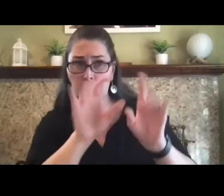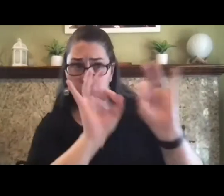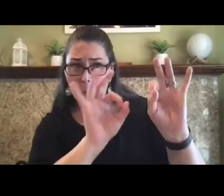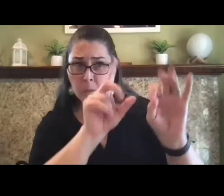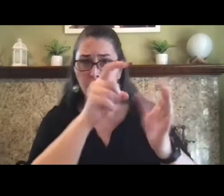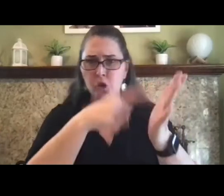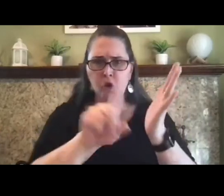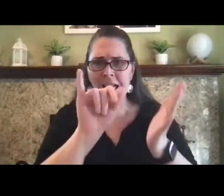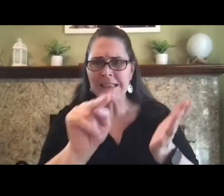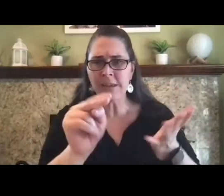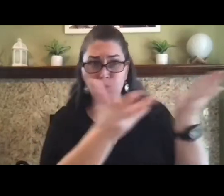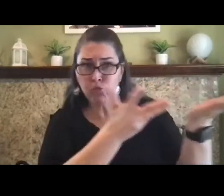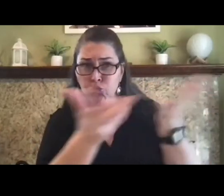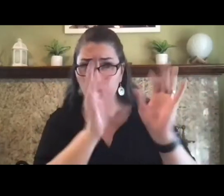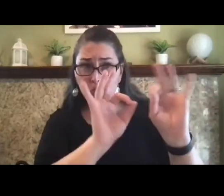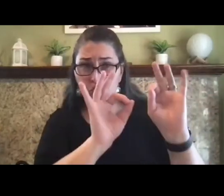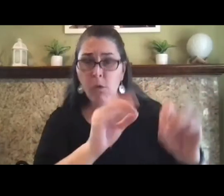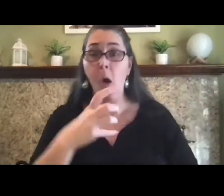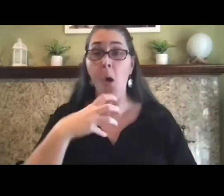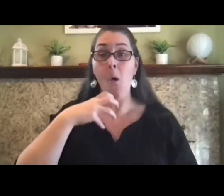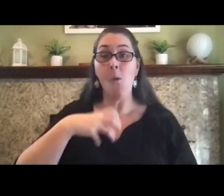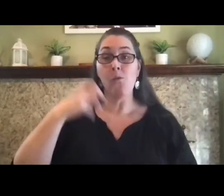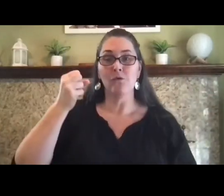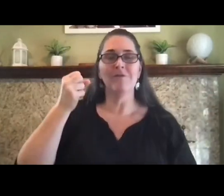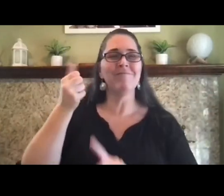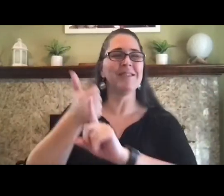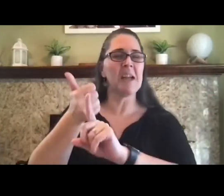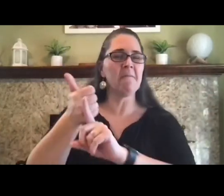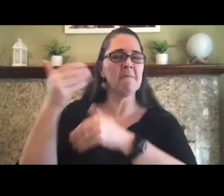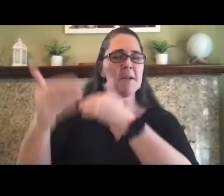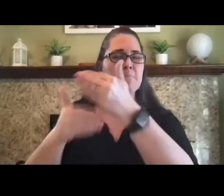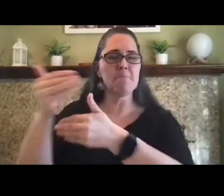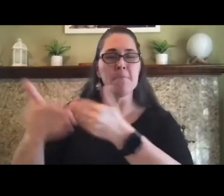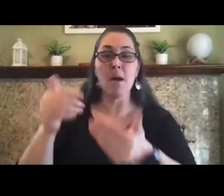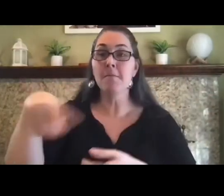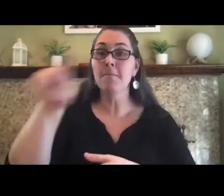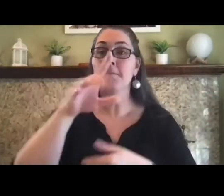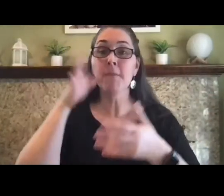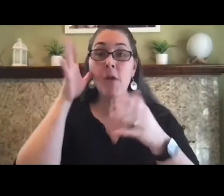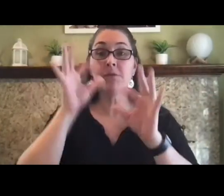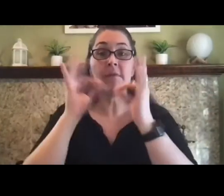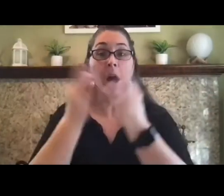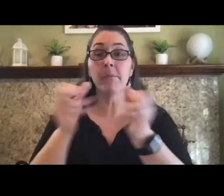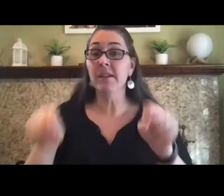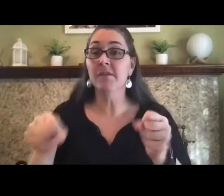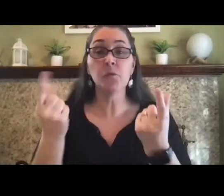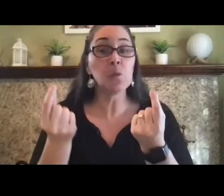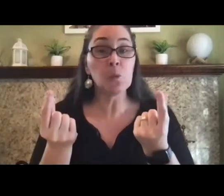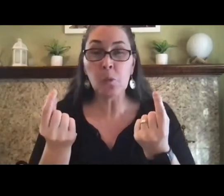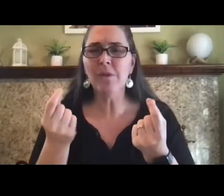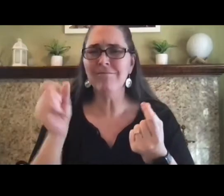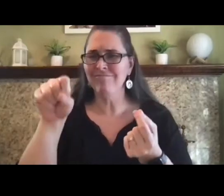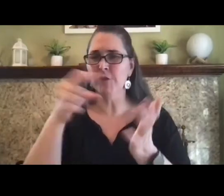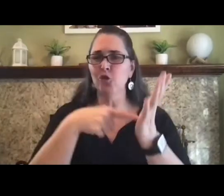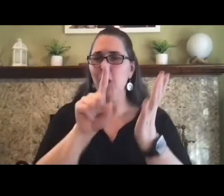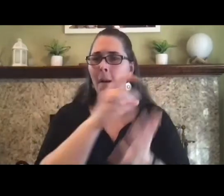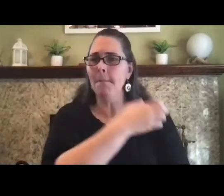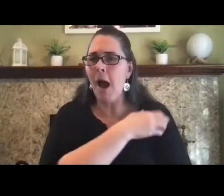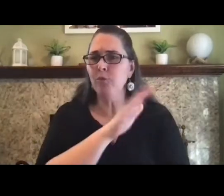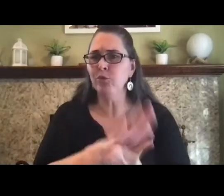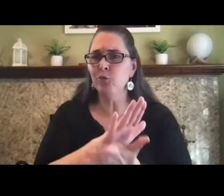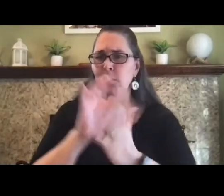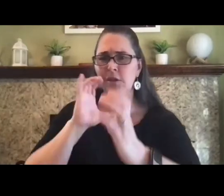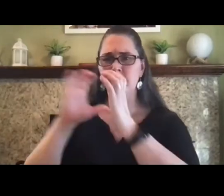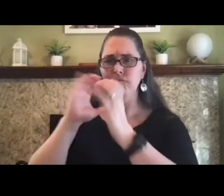doing or how your child's progress is going. This is more applicable to younger age children. For older children, you as your